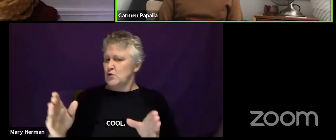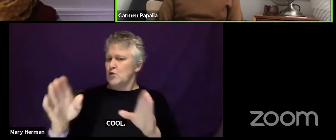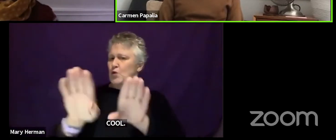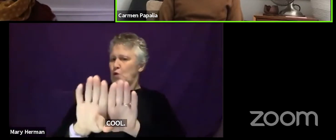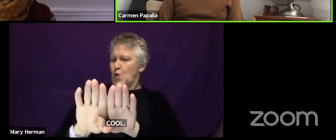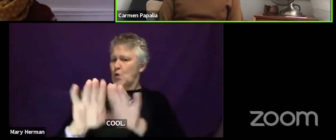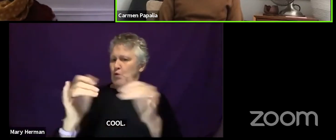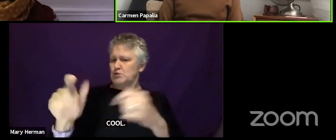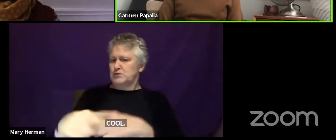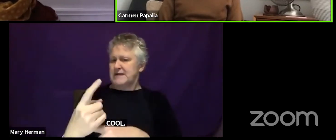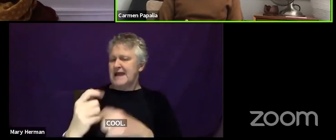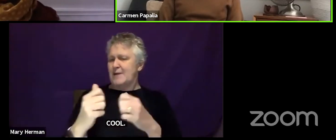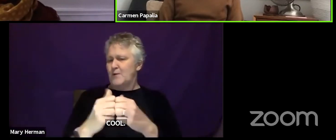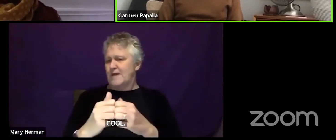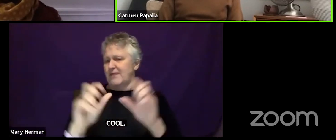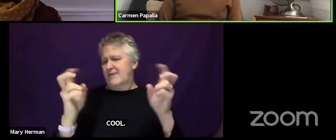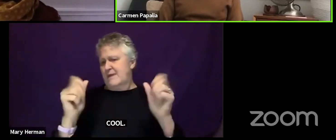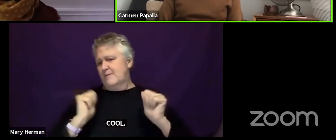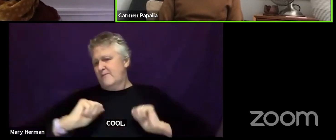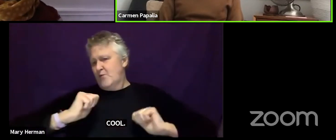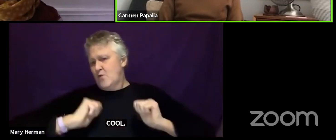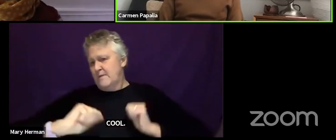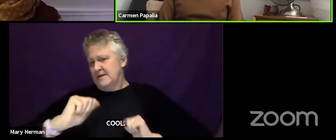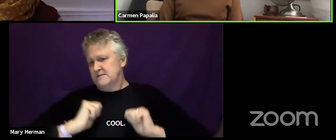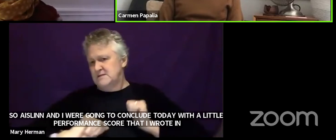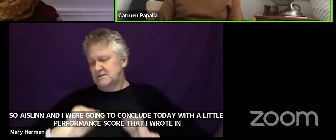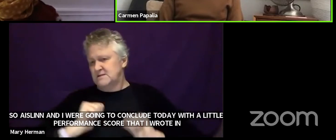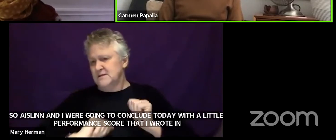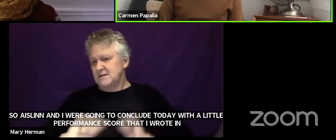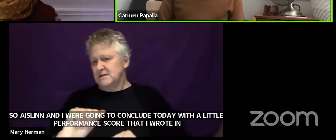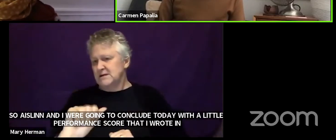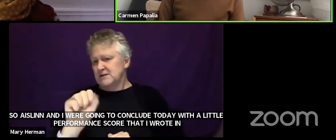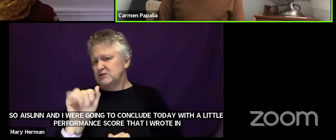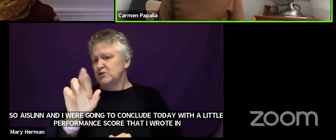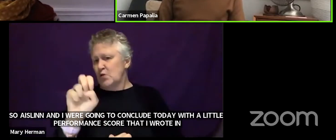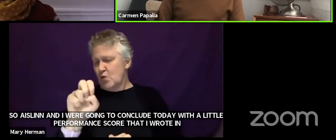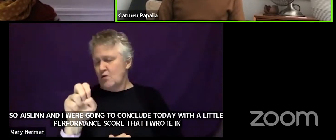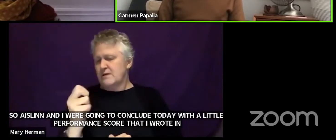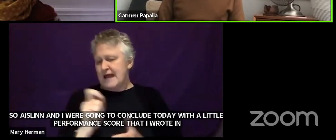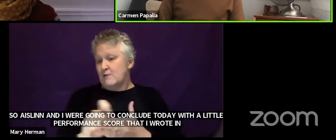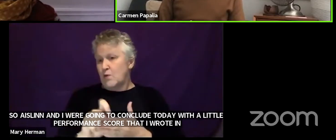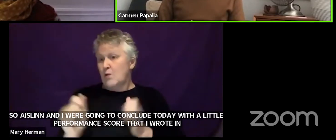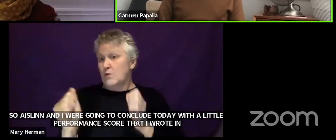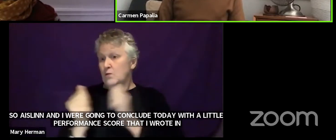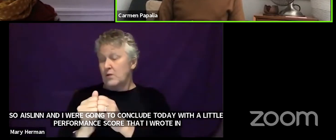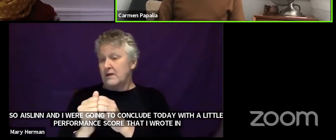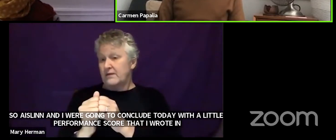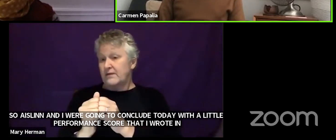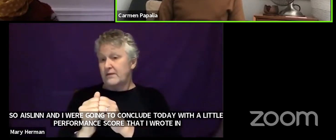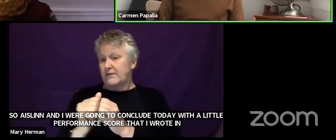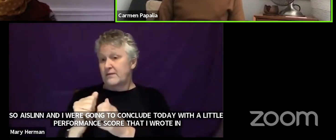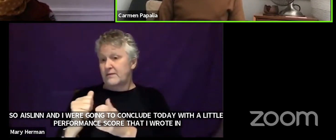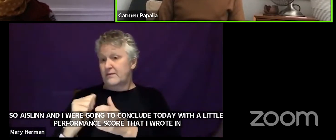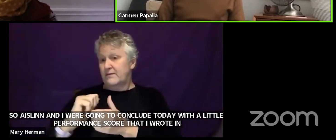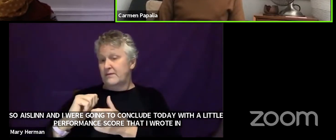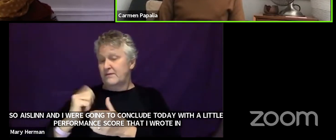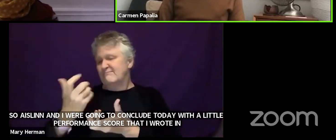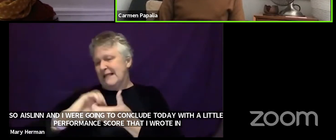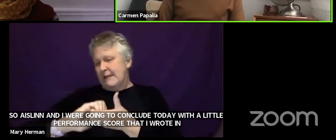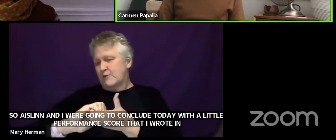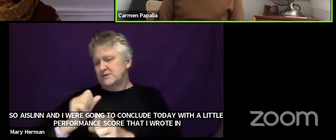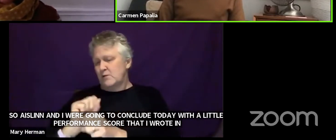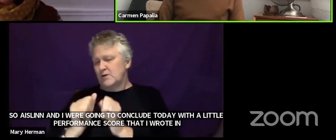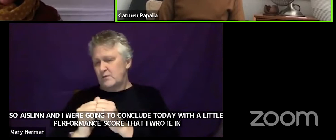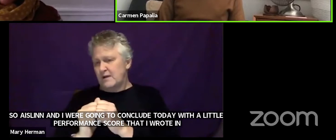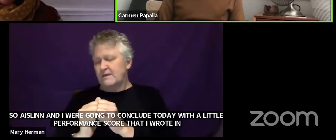performance score that I wrote in collaboration with an animator that I work with named Heather Kai Smith. It's